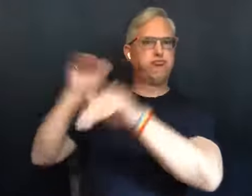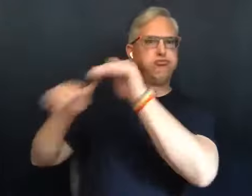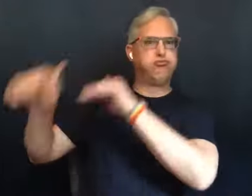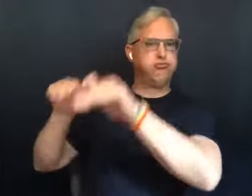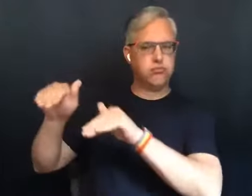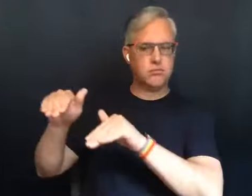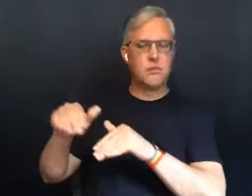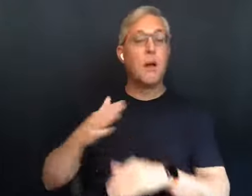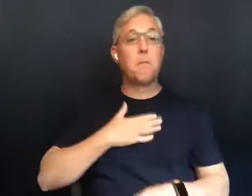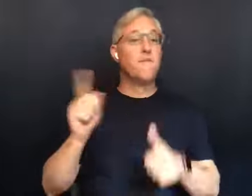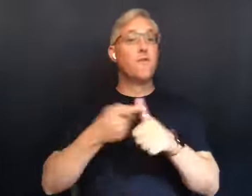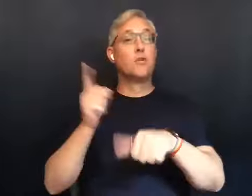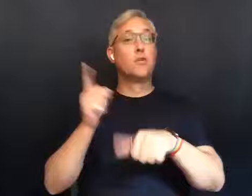about that.